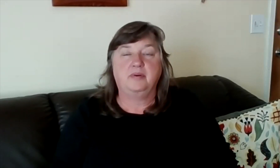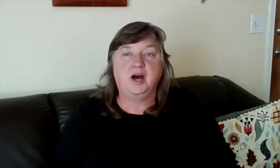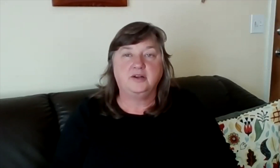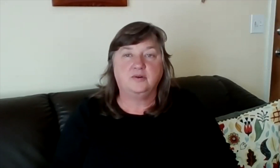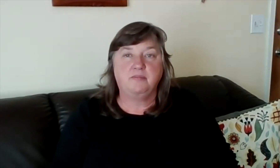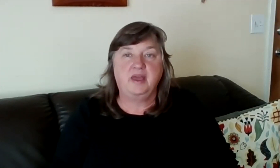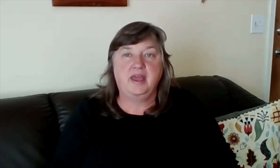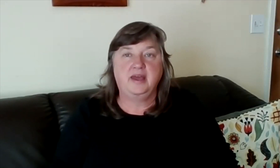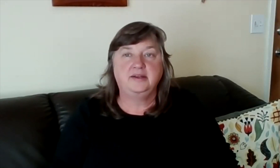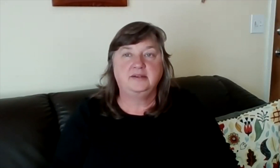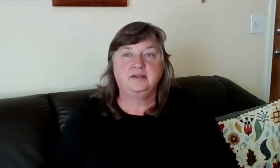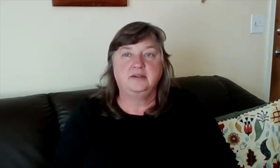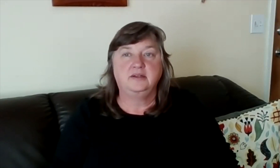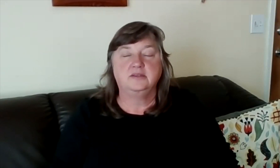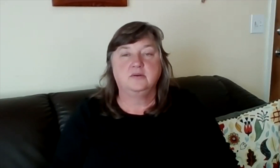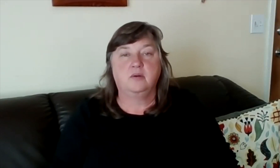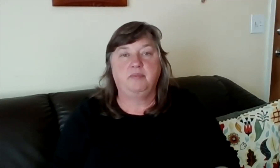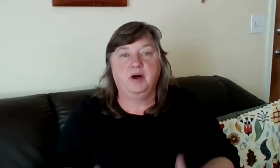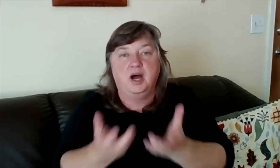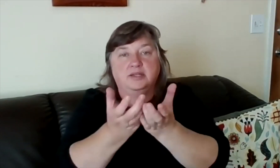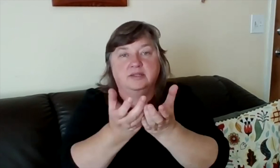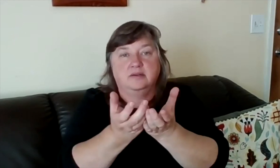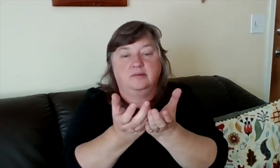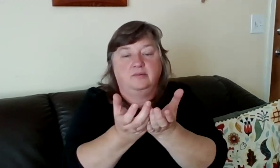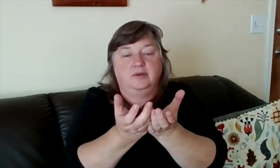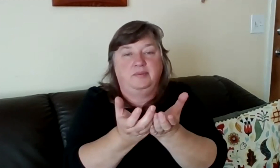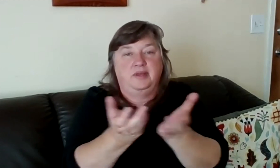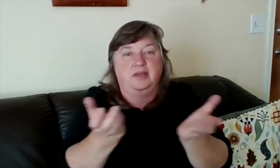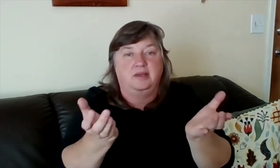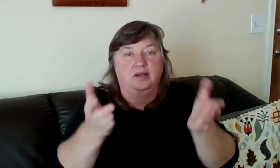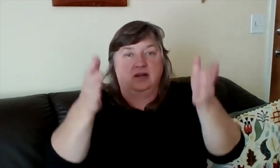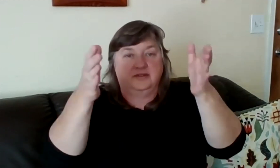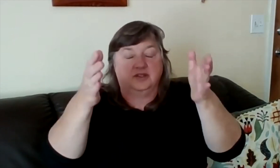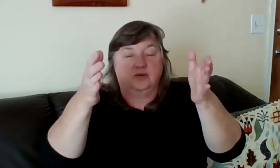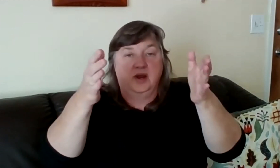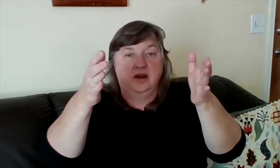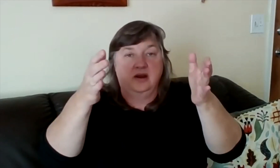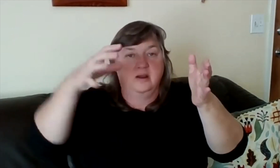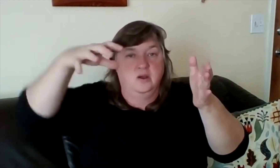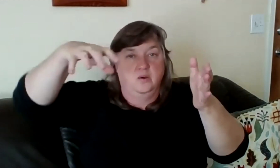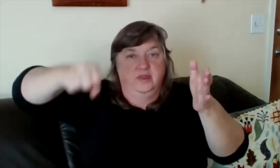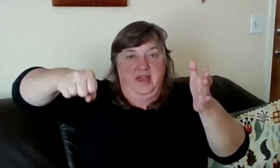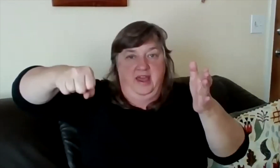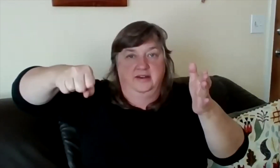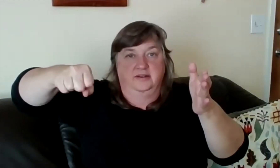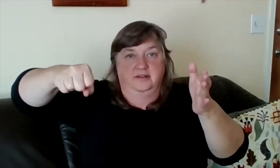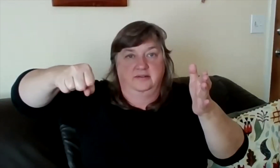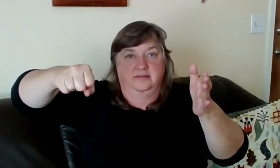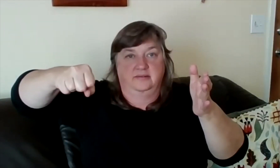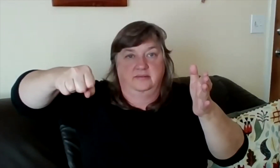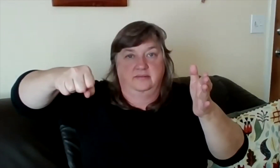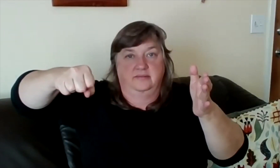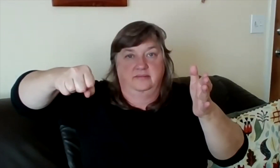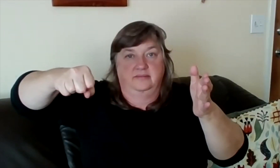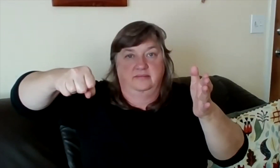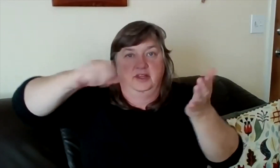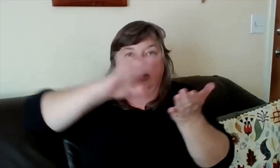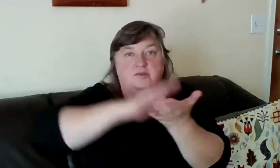Pot or a pan. So a pot would be kind of a square with a handle that goes on